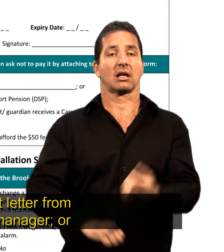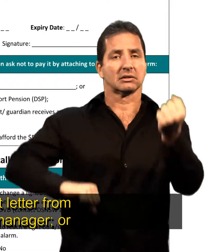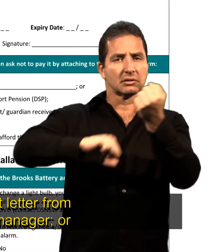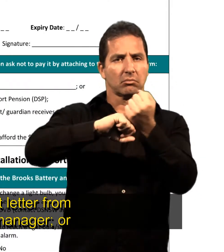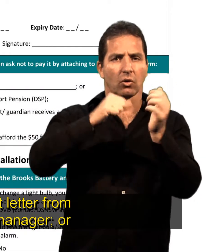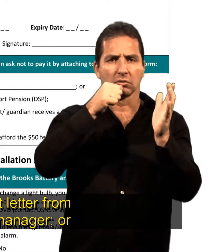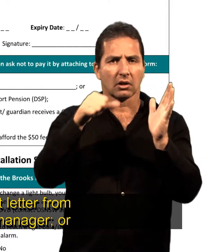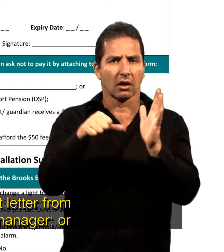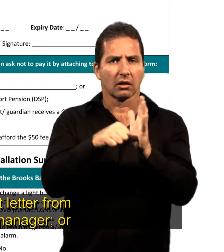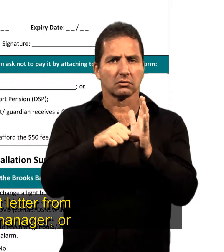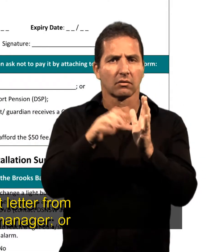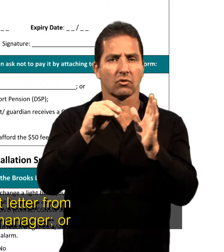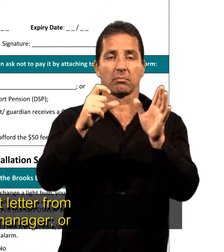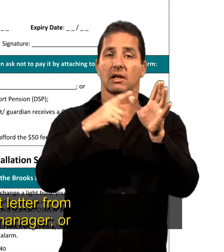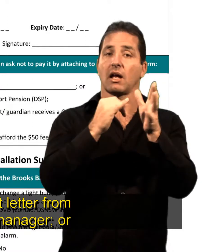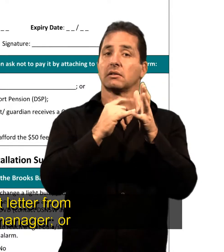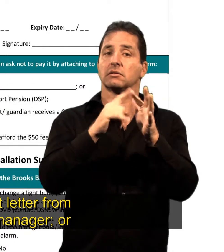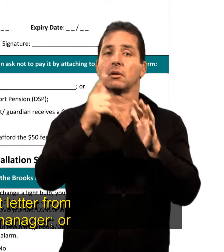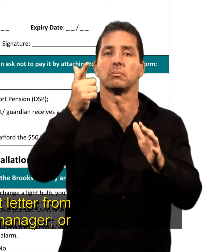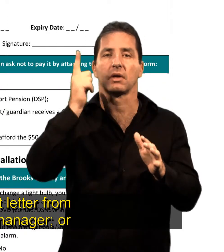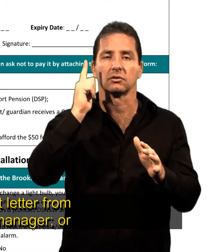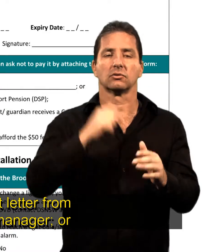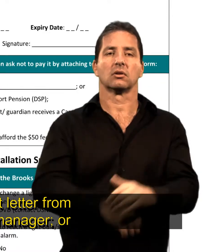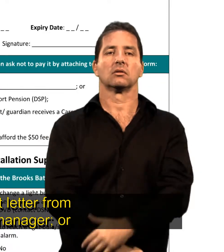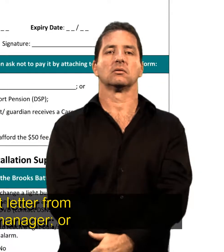A support letter from a case manager,